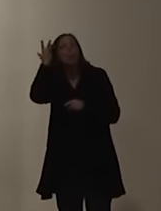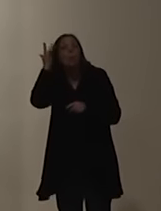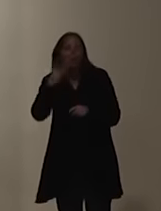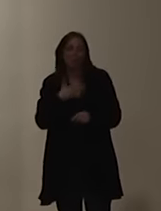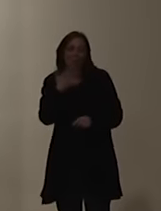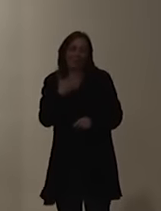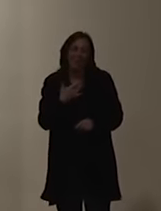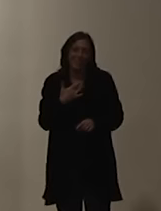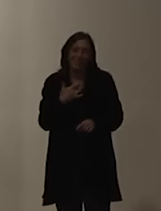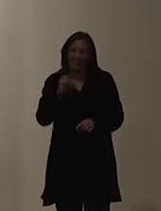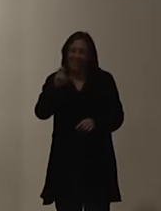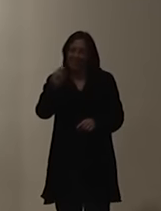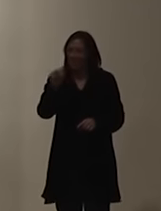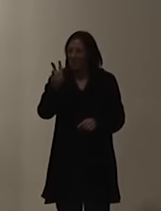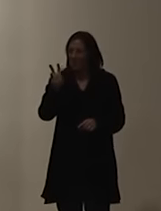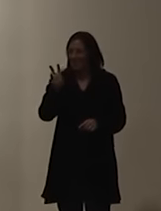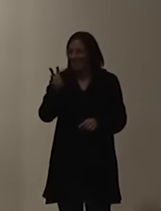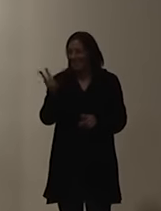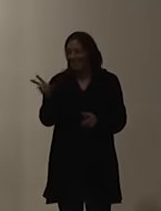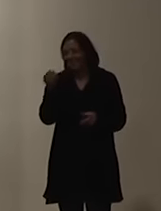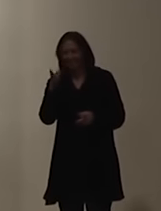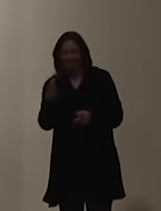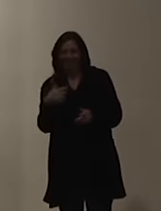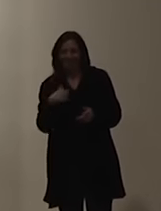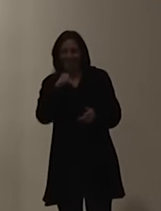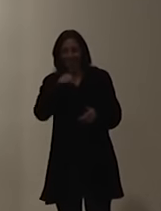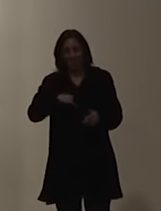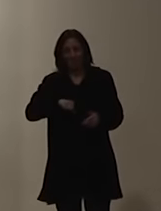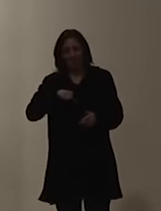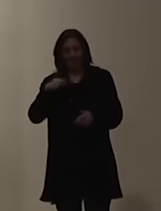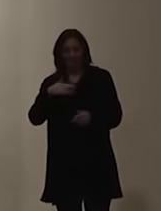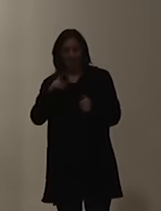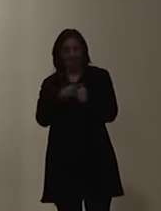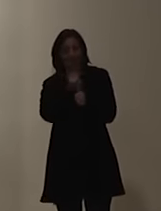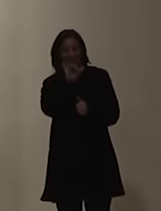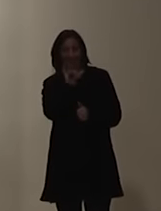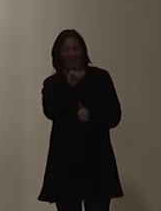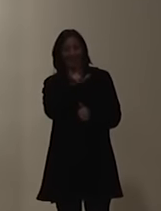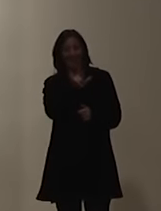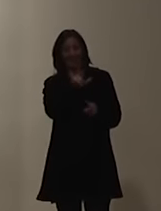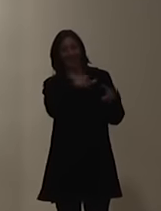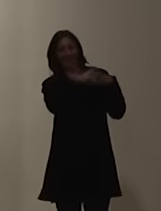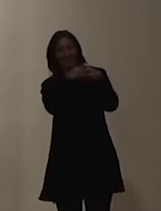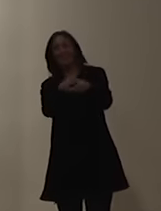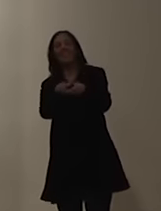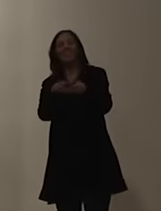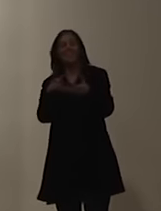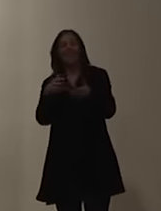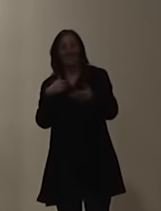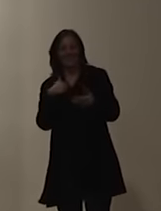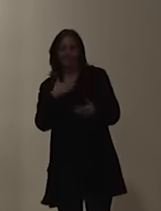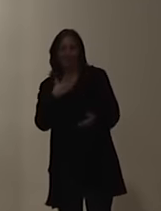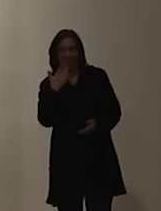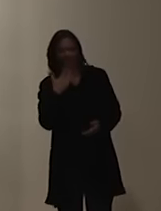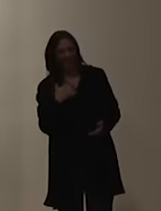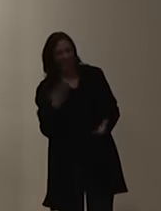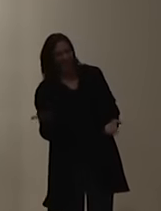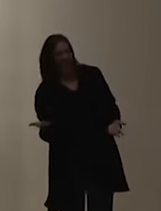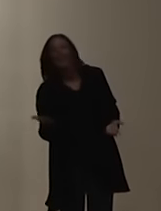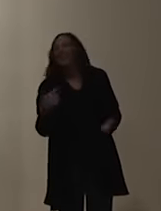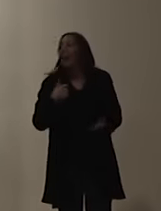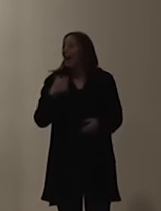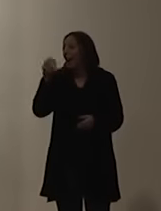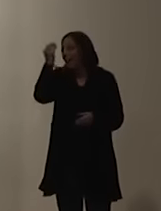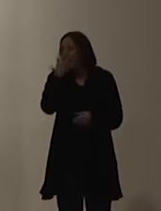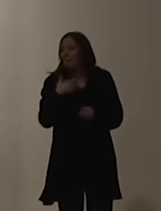I'm not proud to say that, but that's probably the only reason I know, the first day. I did say to my friends, the biggest birthday gift you can give me is to